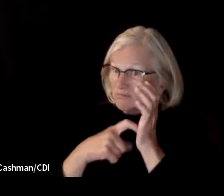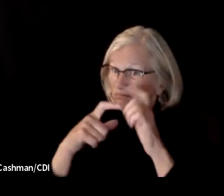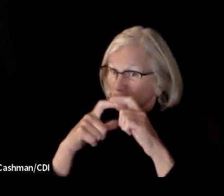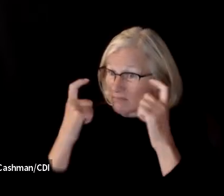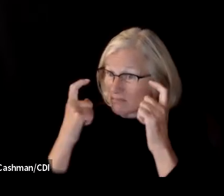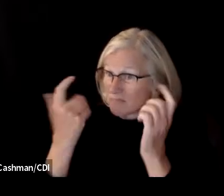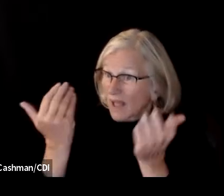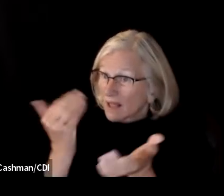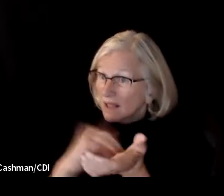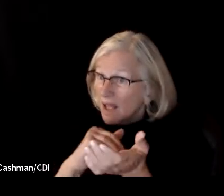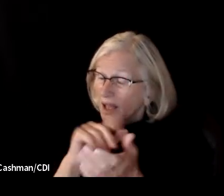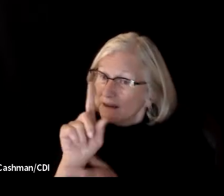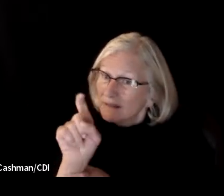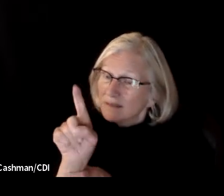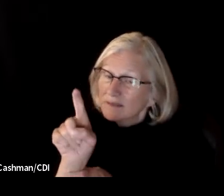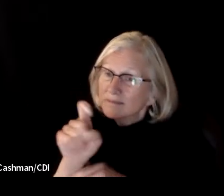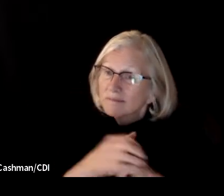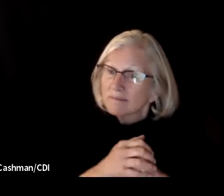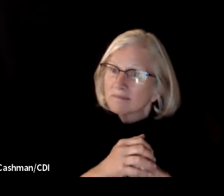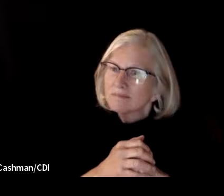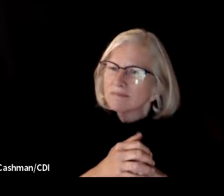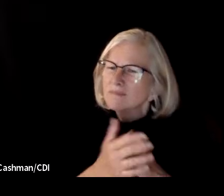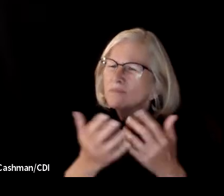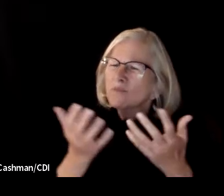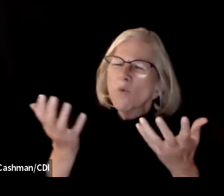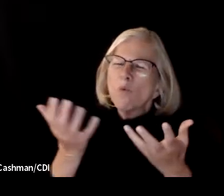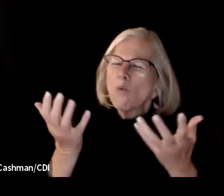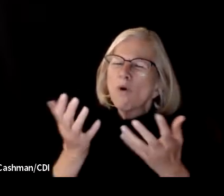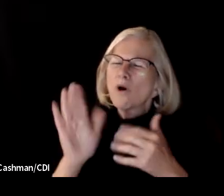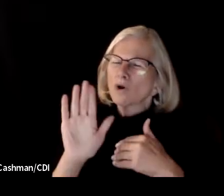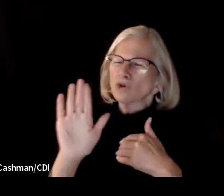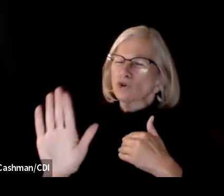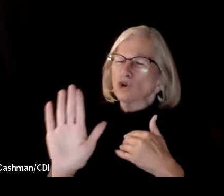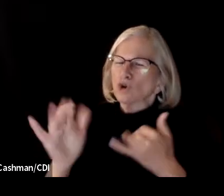their recommendations, or what your guys' stance is on that.